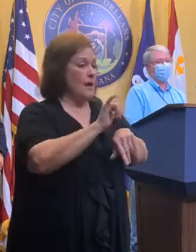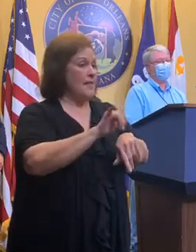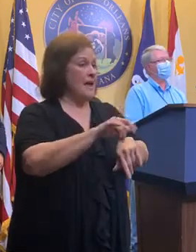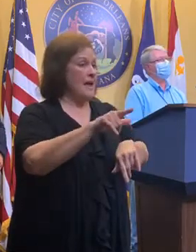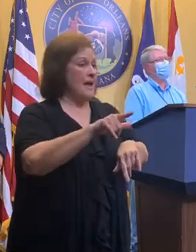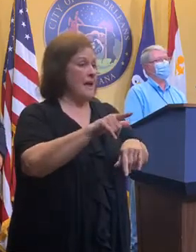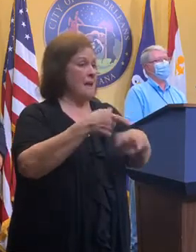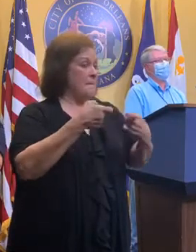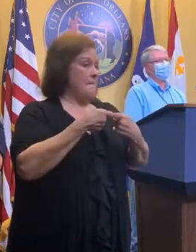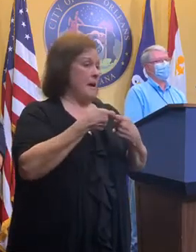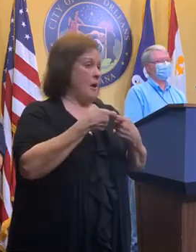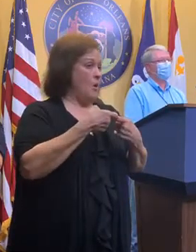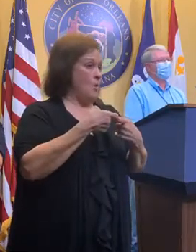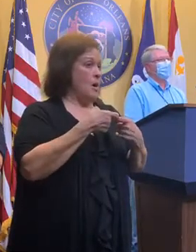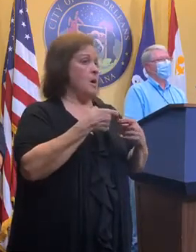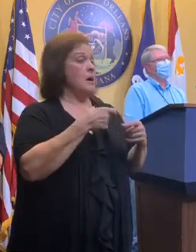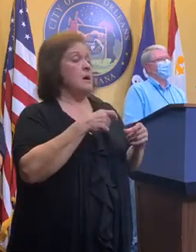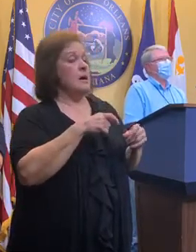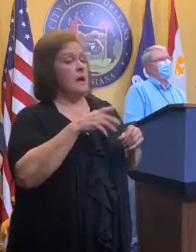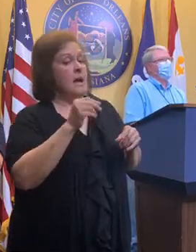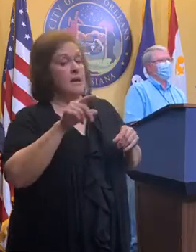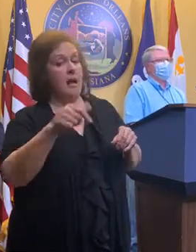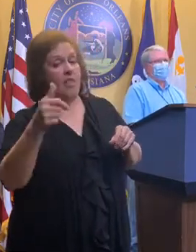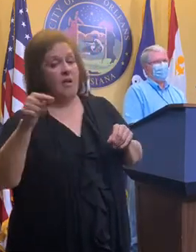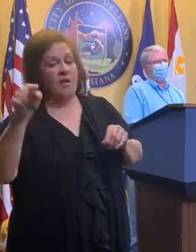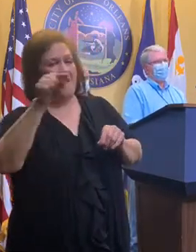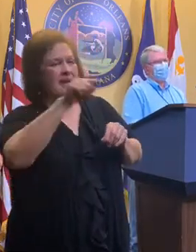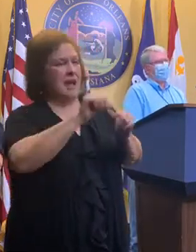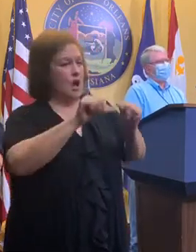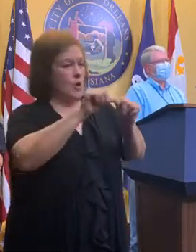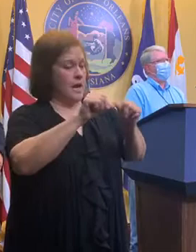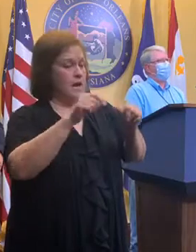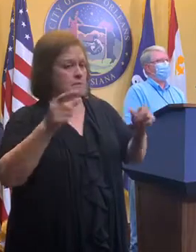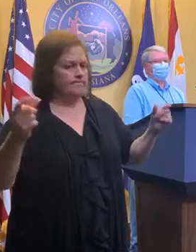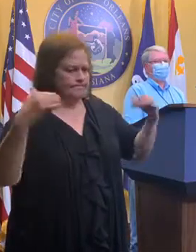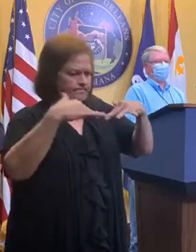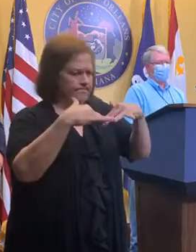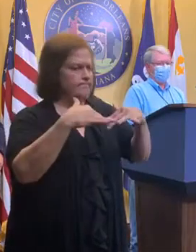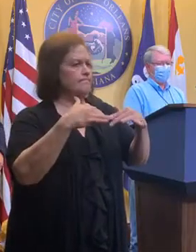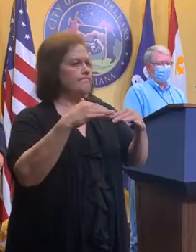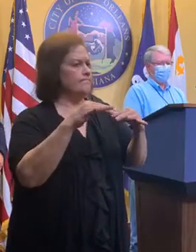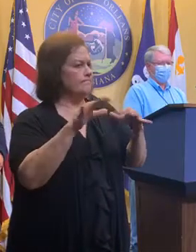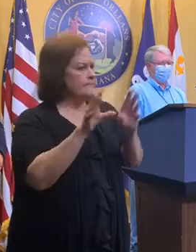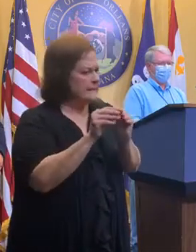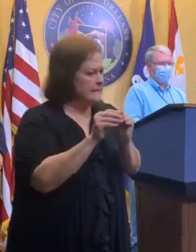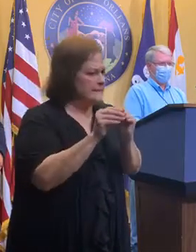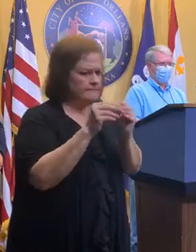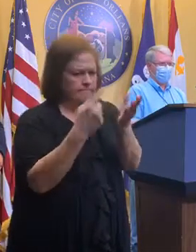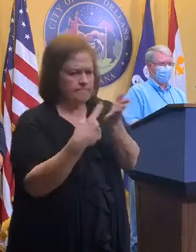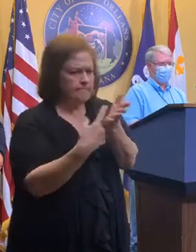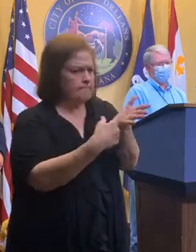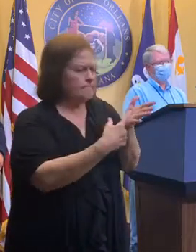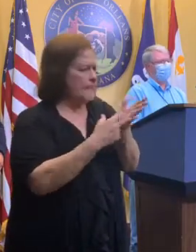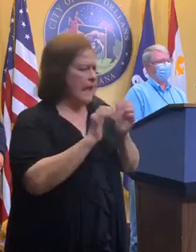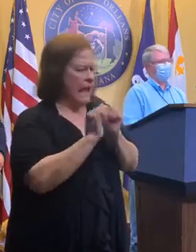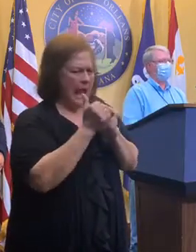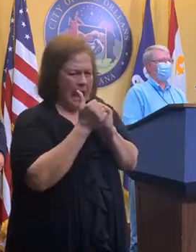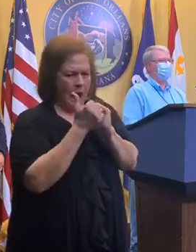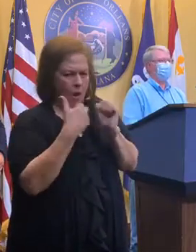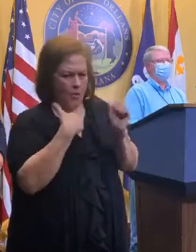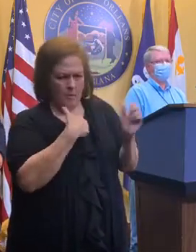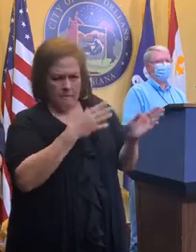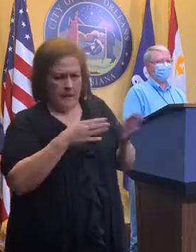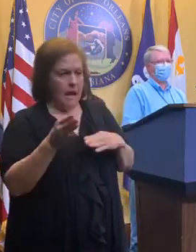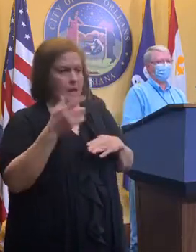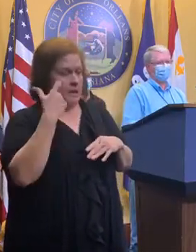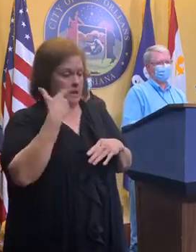drainage department, put everybody together. And we've developed basically how we're going to set the system up. So we have